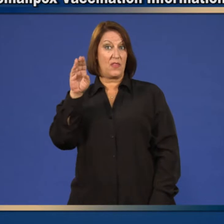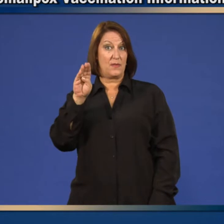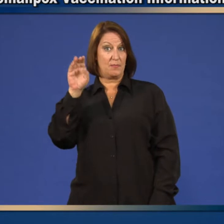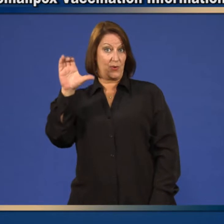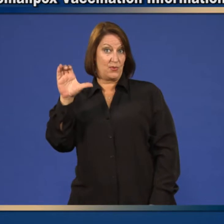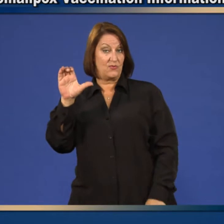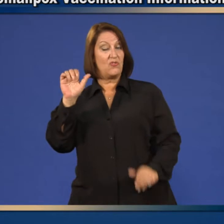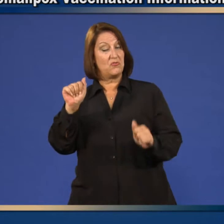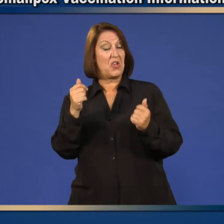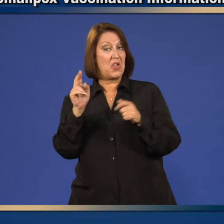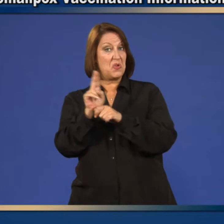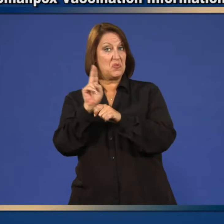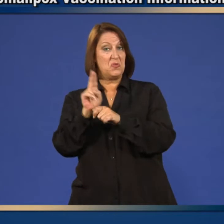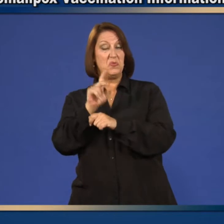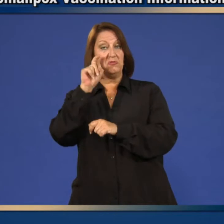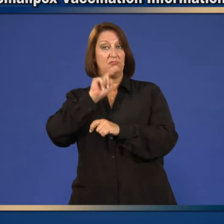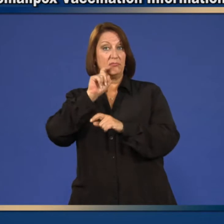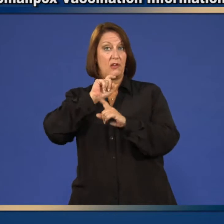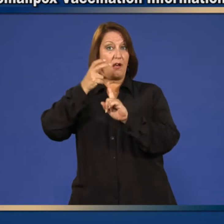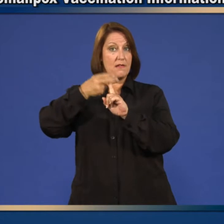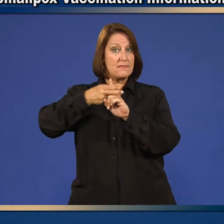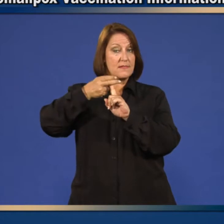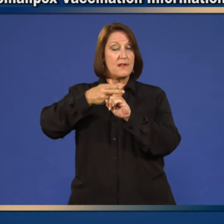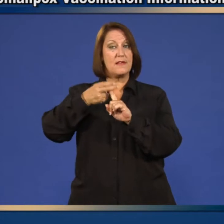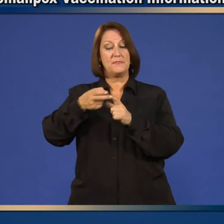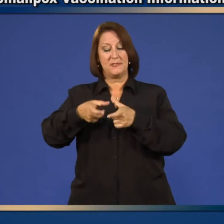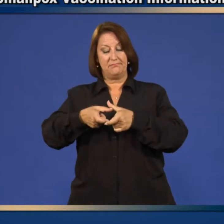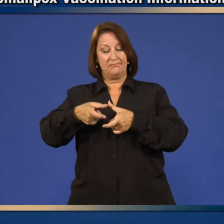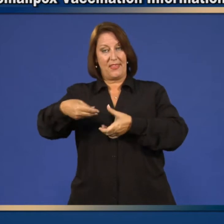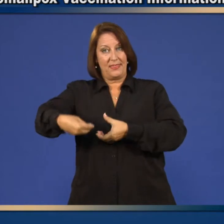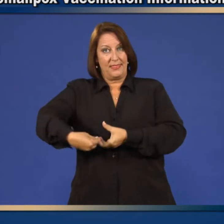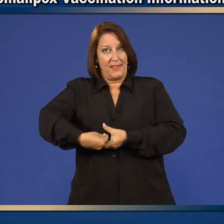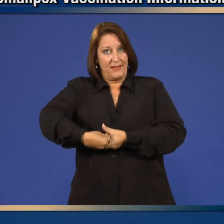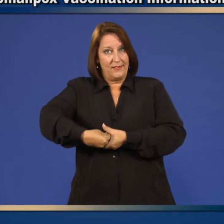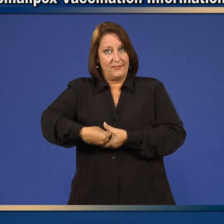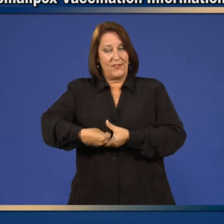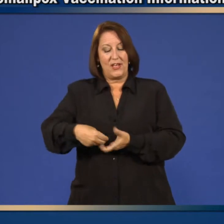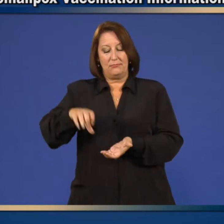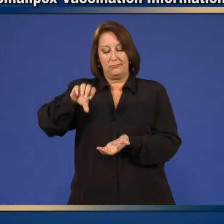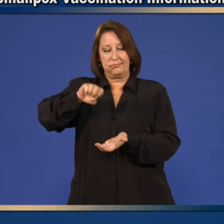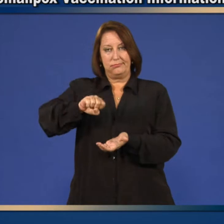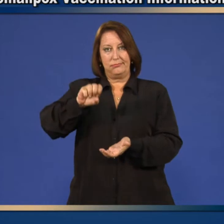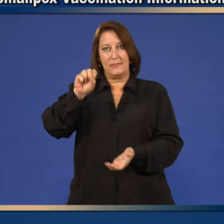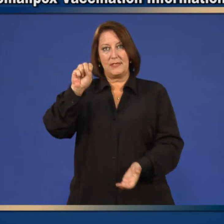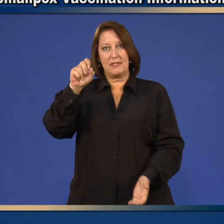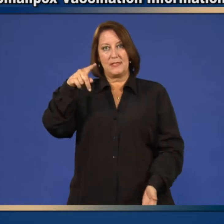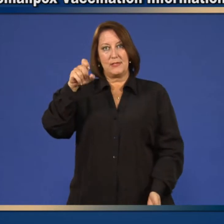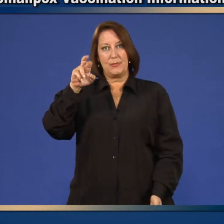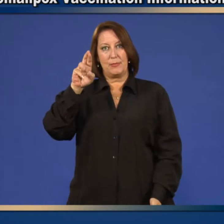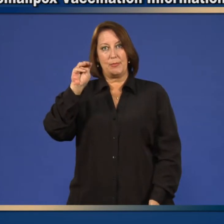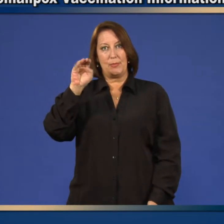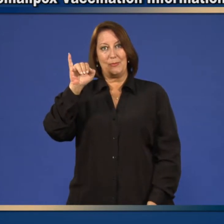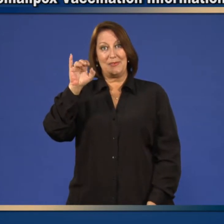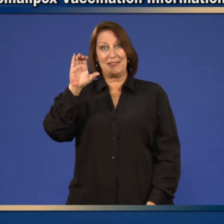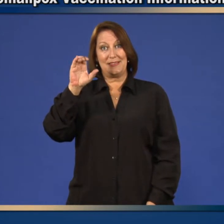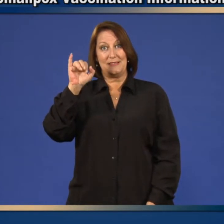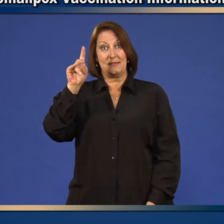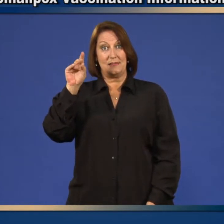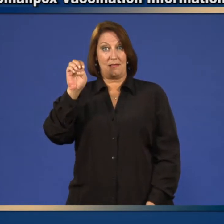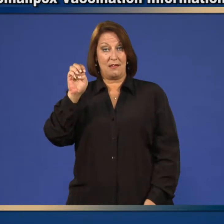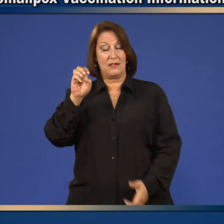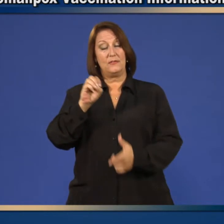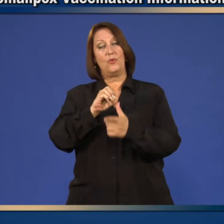birth control, such as condoms, diaphragms, spermicide, and natural